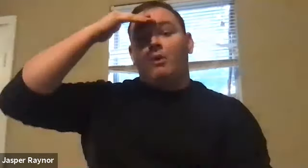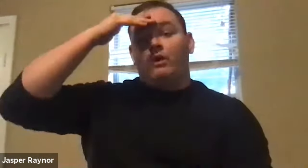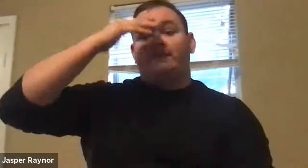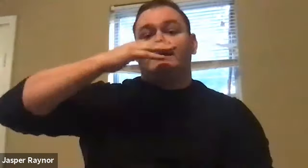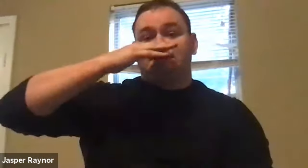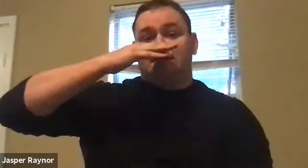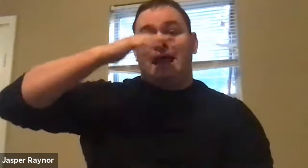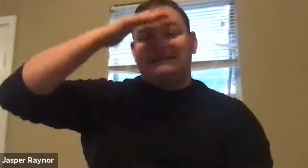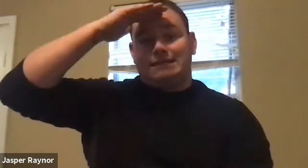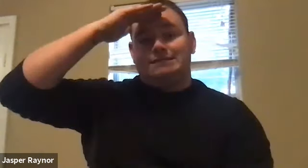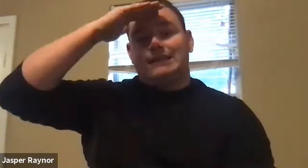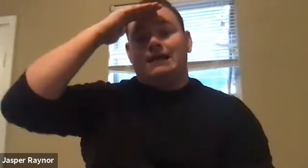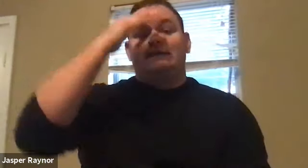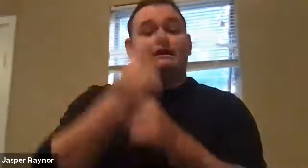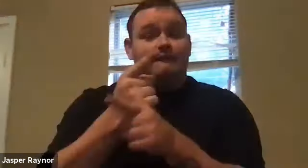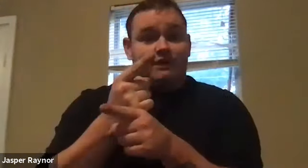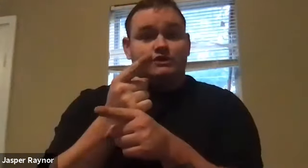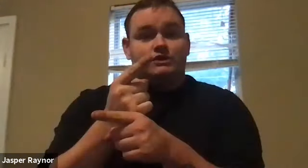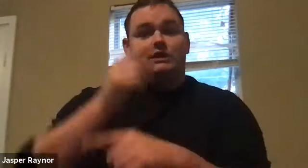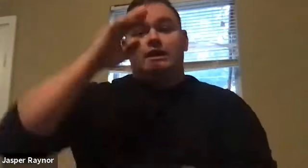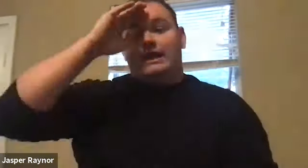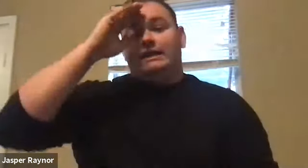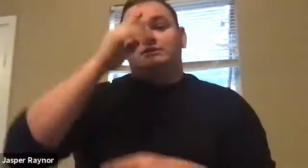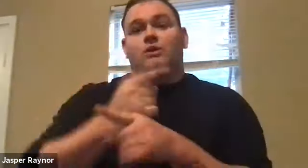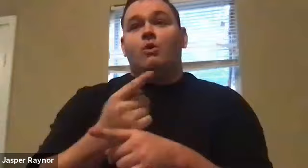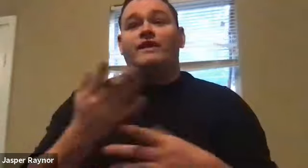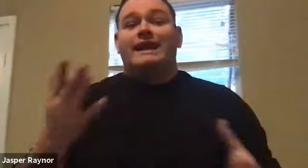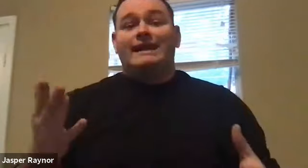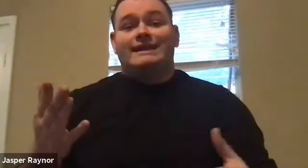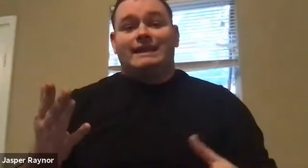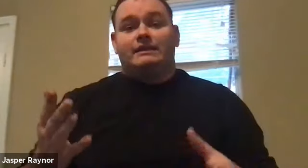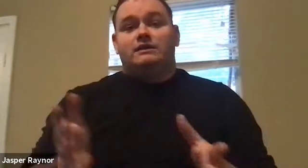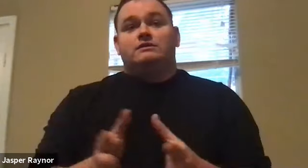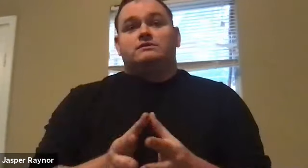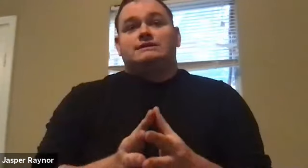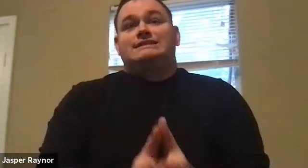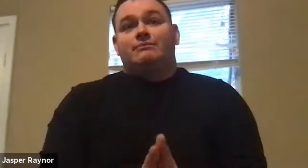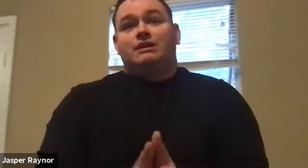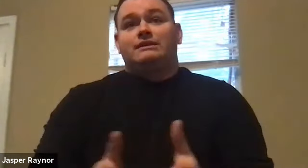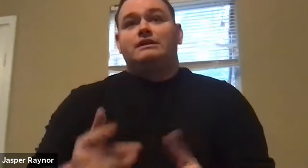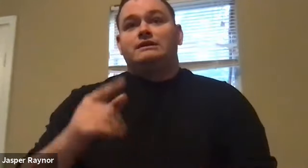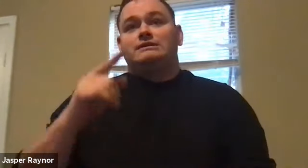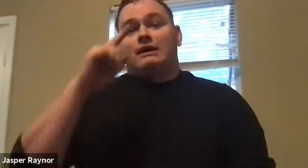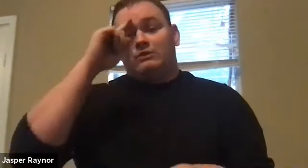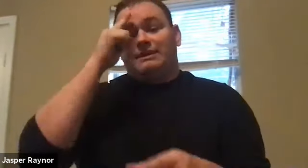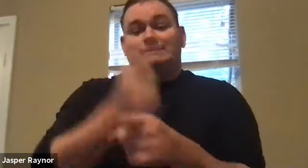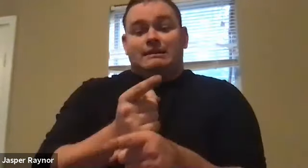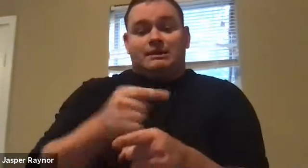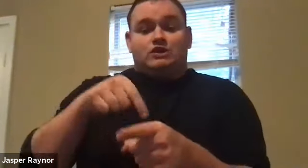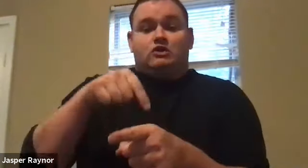boy, that is the masculine sign first. And so more than anything, the sibling, because that would be the sibling term,